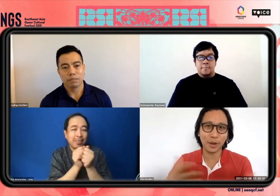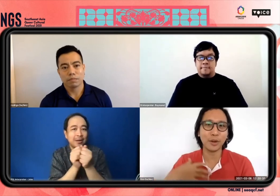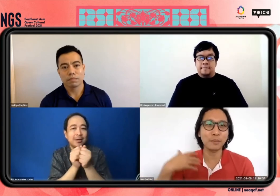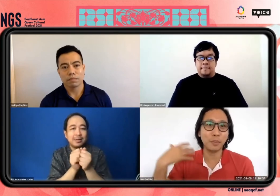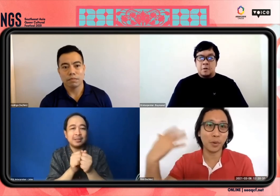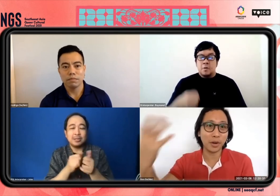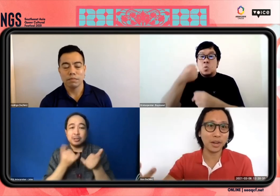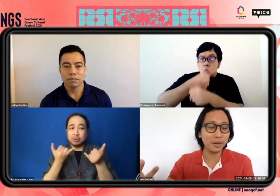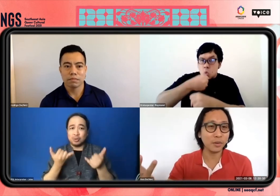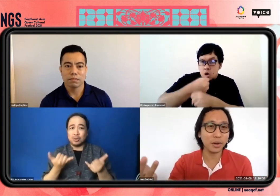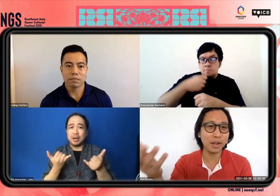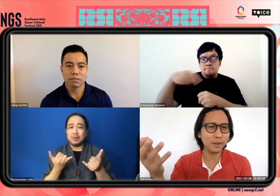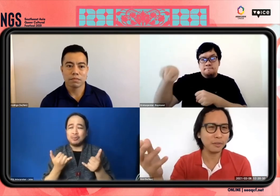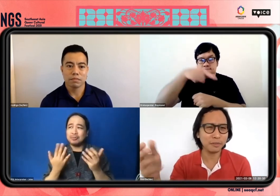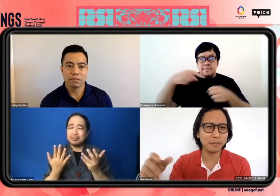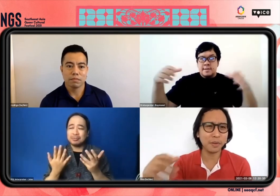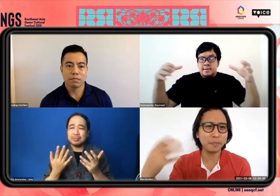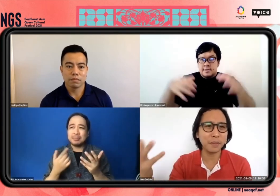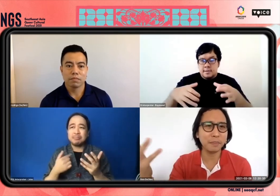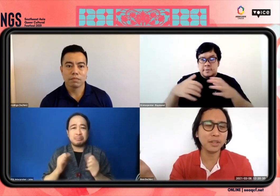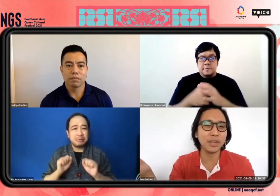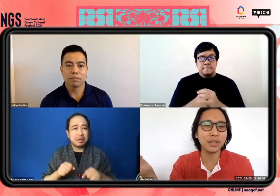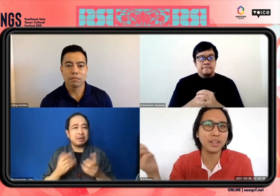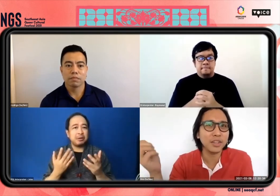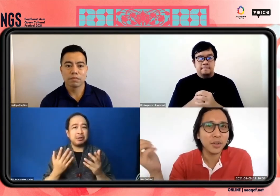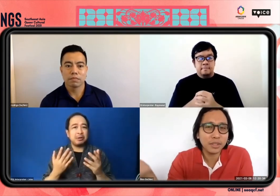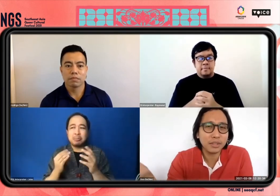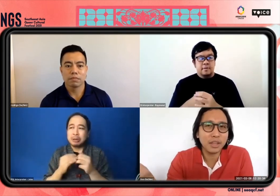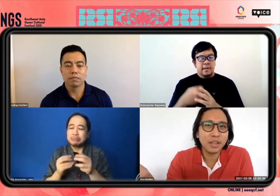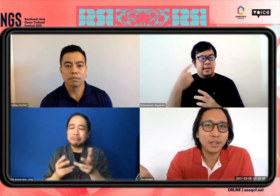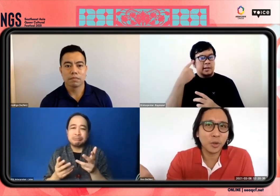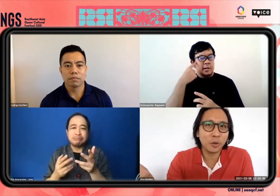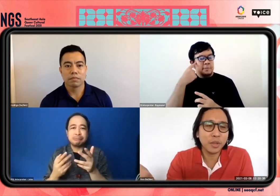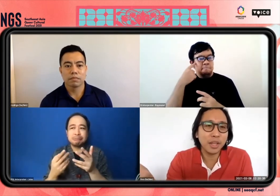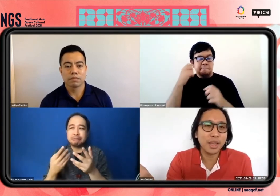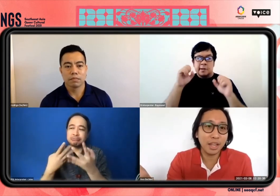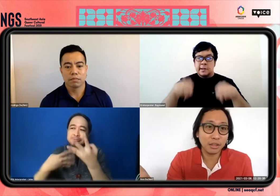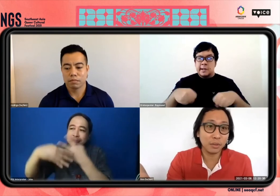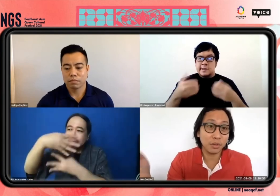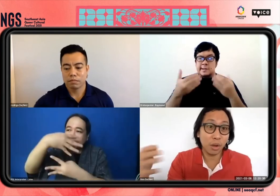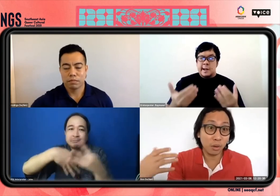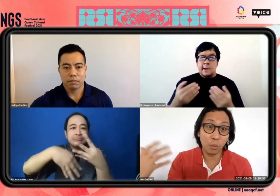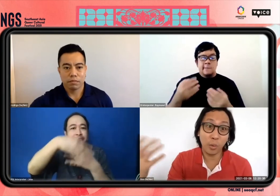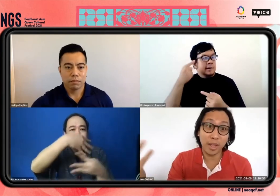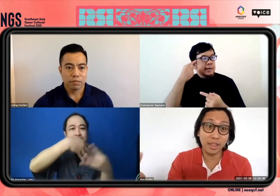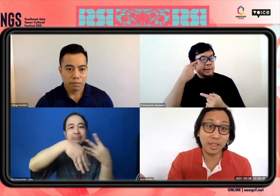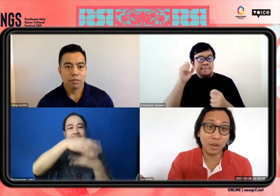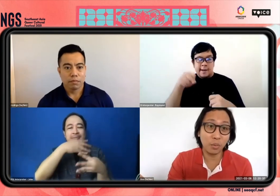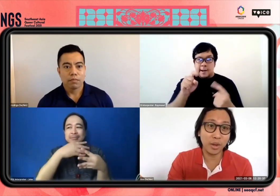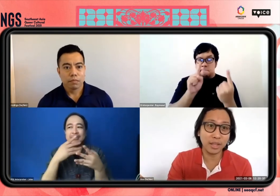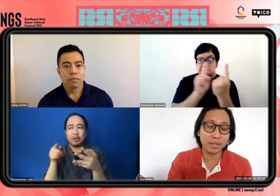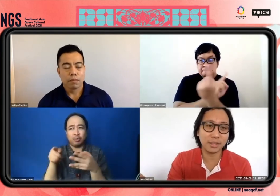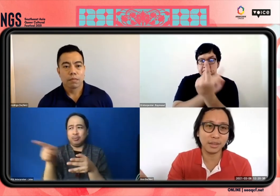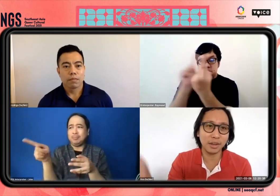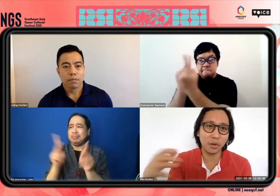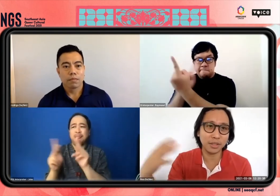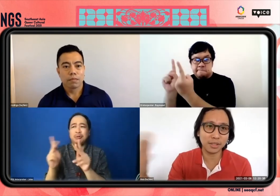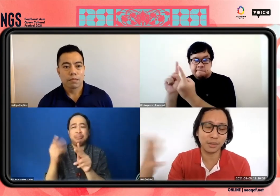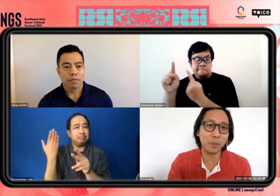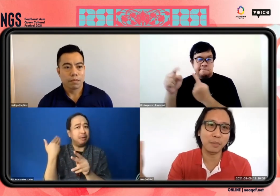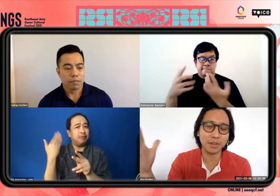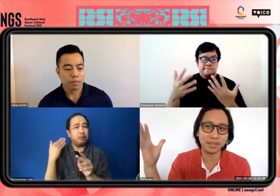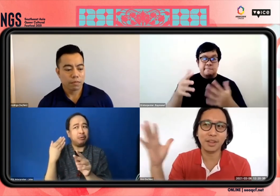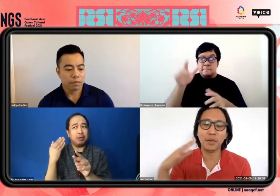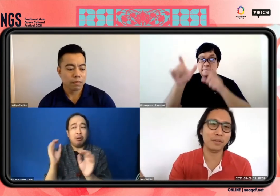to talk more of people that you don't normally get to talk with when it's, you know,